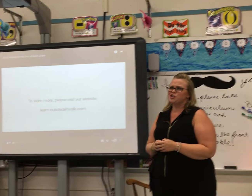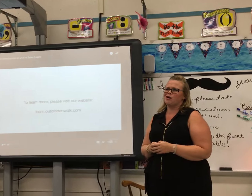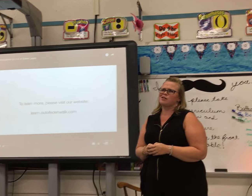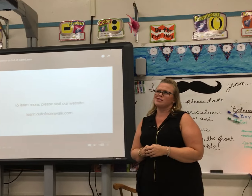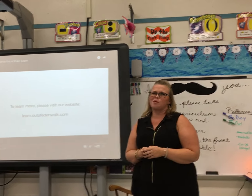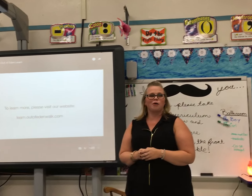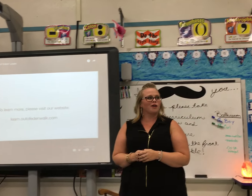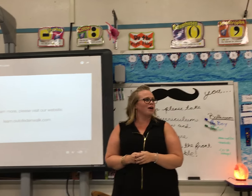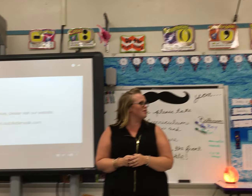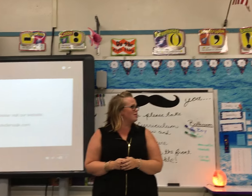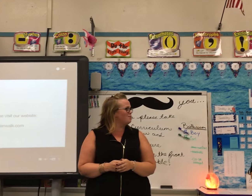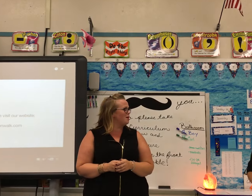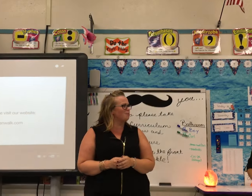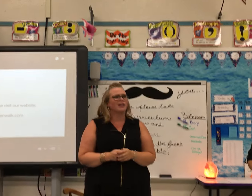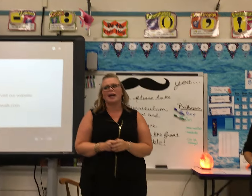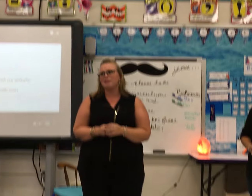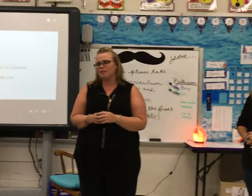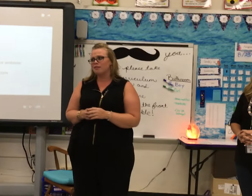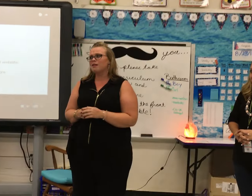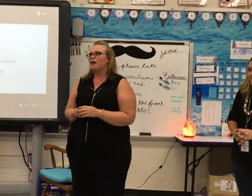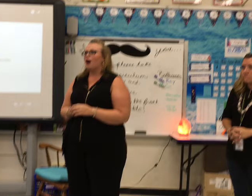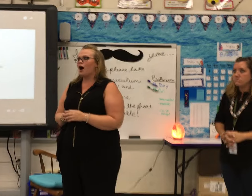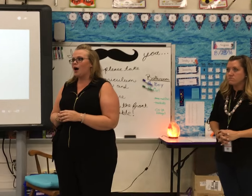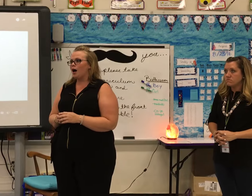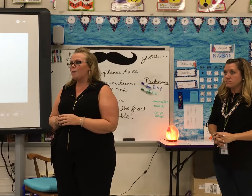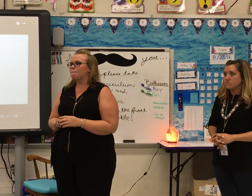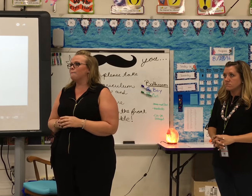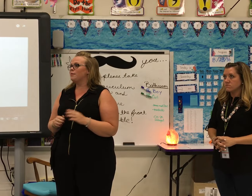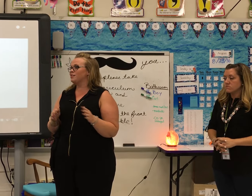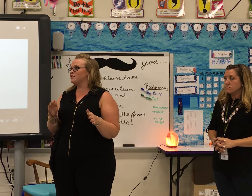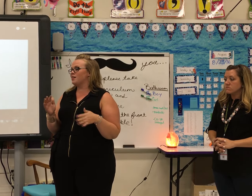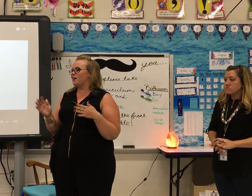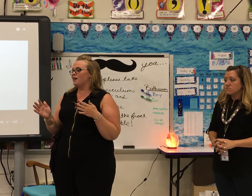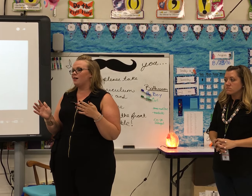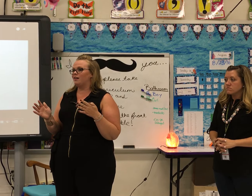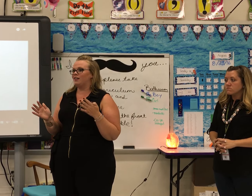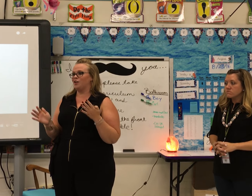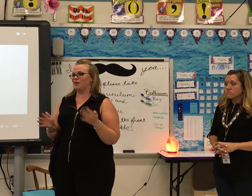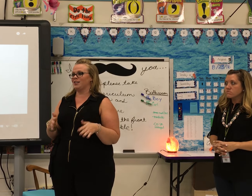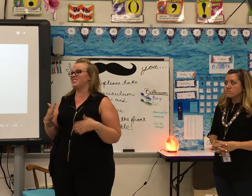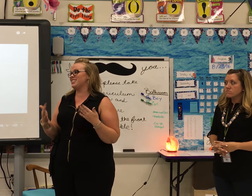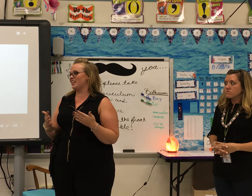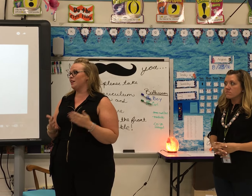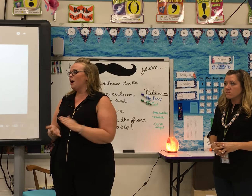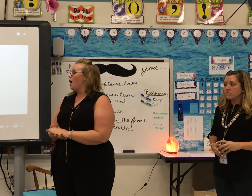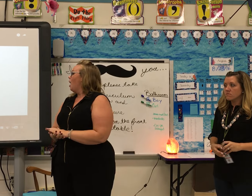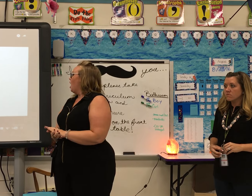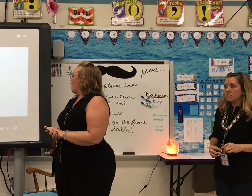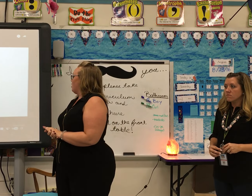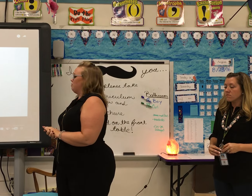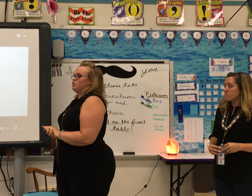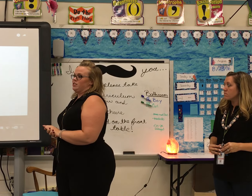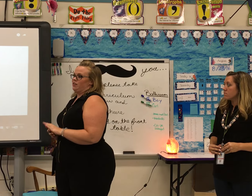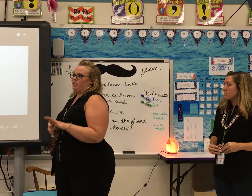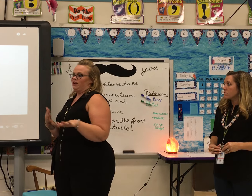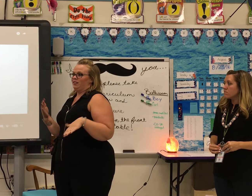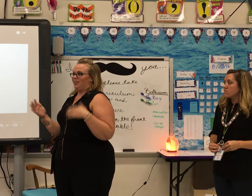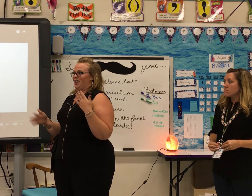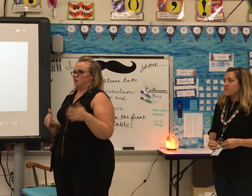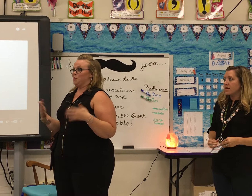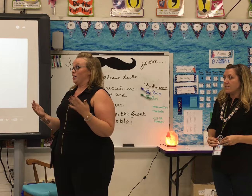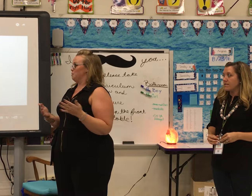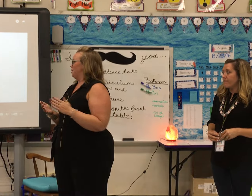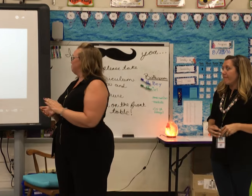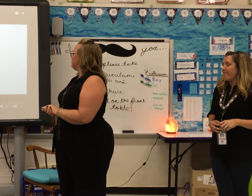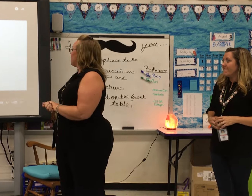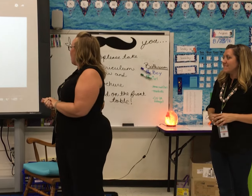party should start somewhere around September 9th. That's a, you know, not a set date. That was just given